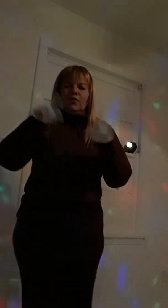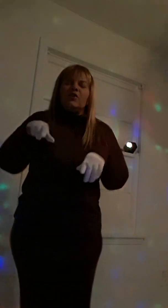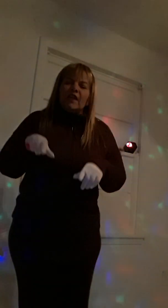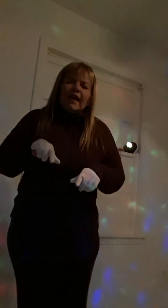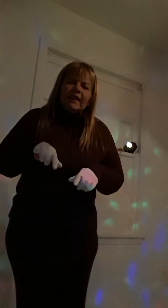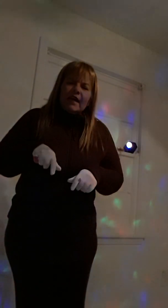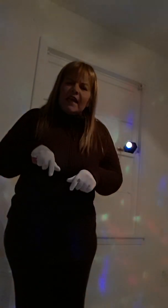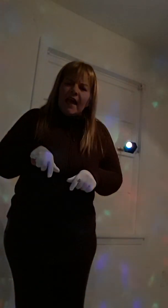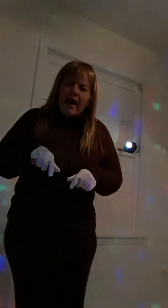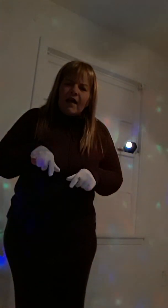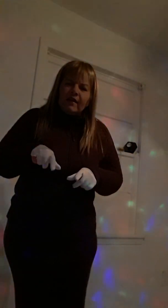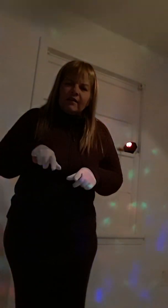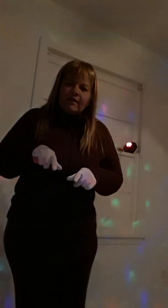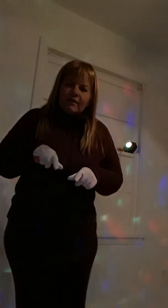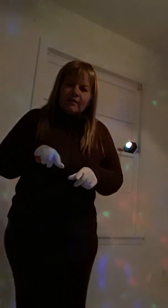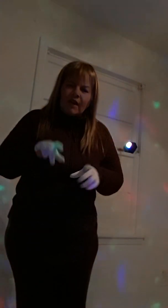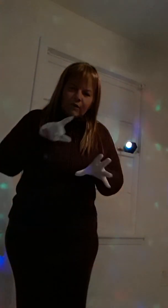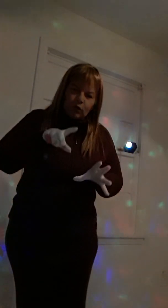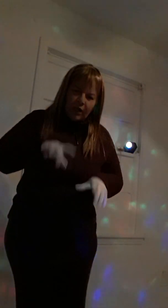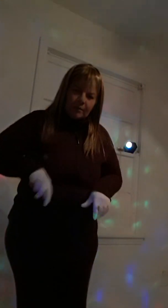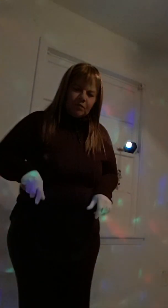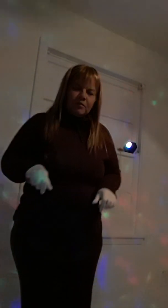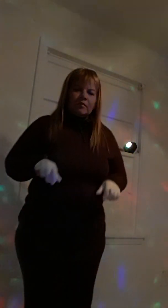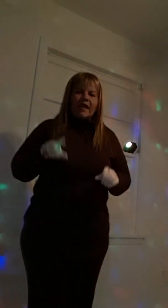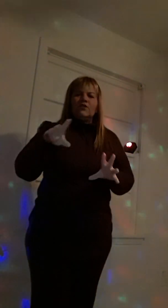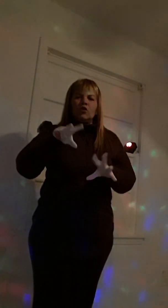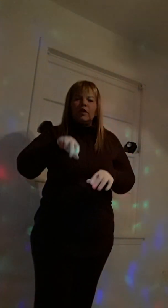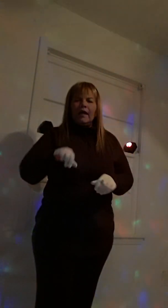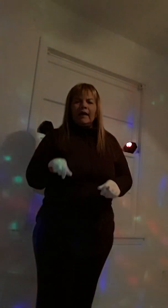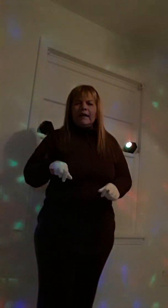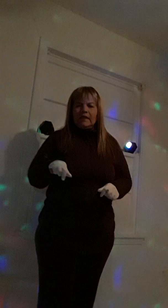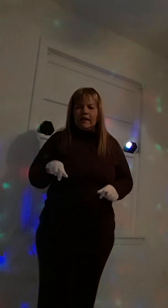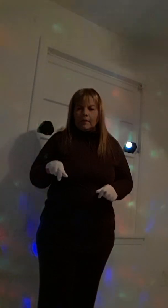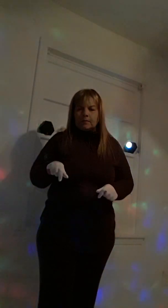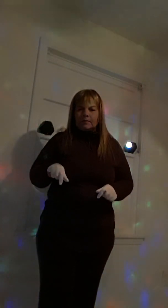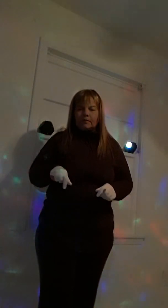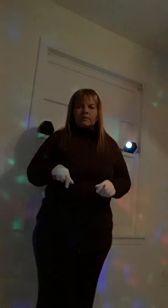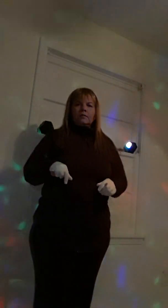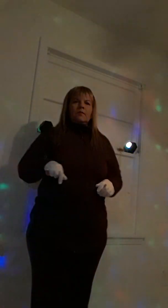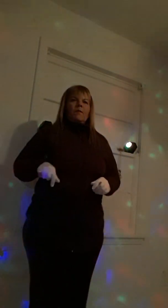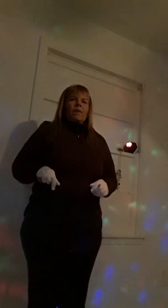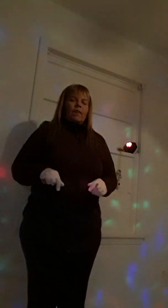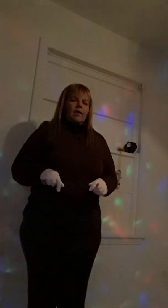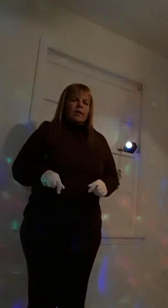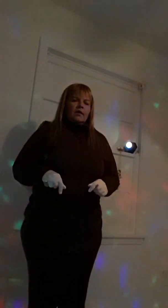donde quedaría la fruta dentro de la gelatina.